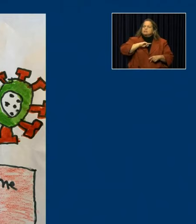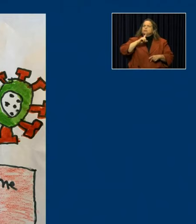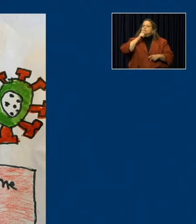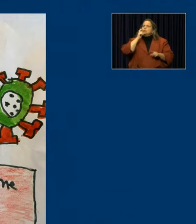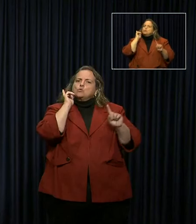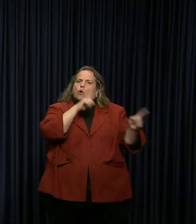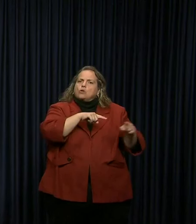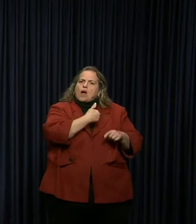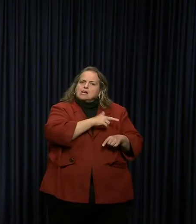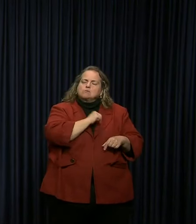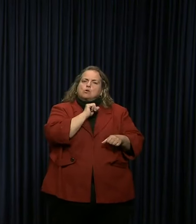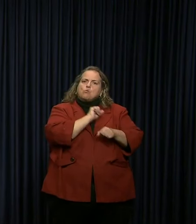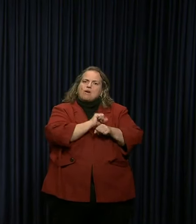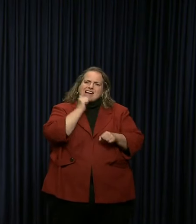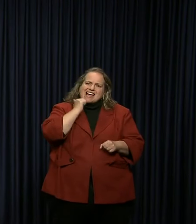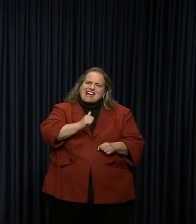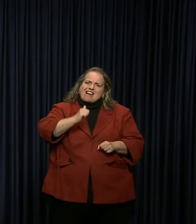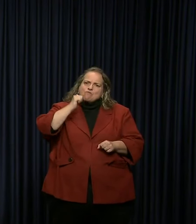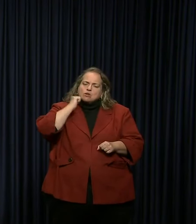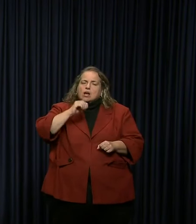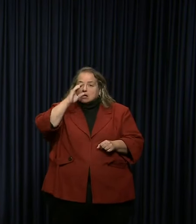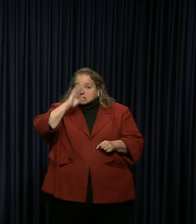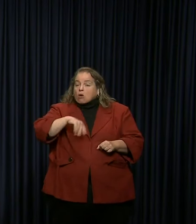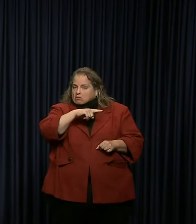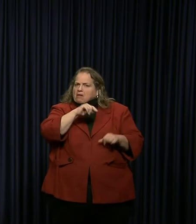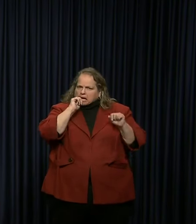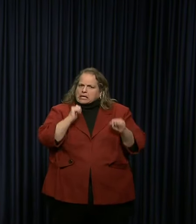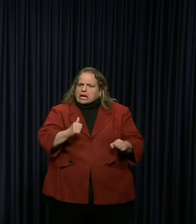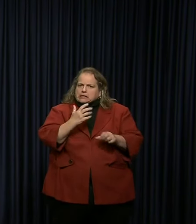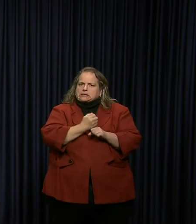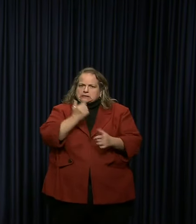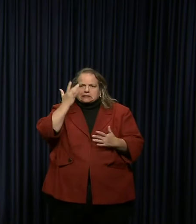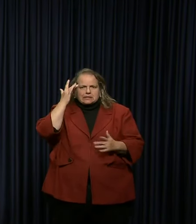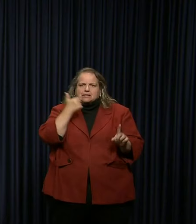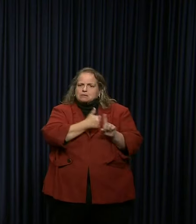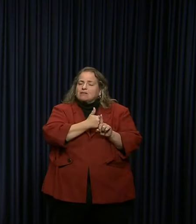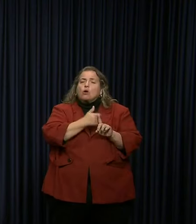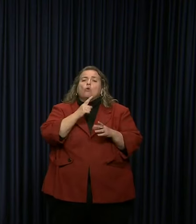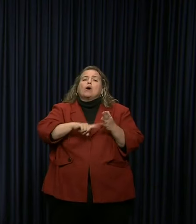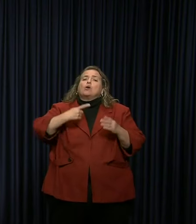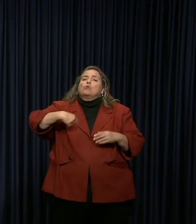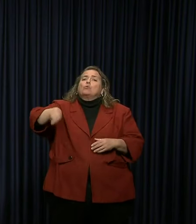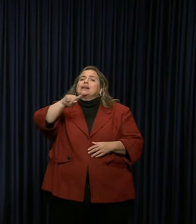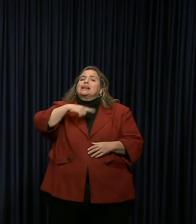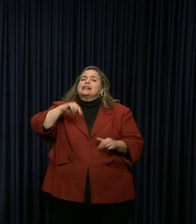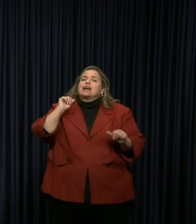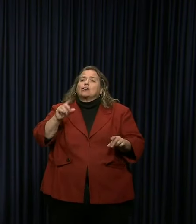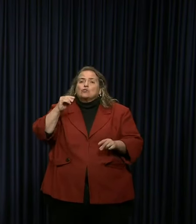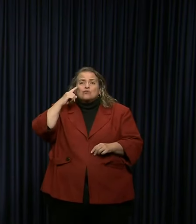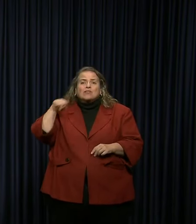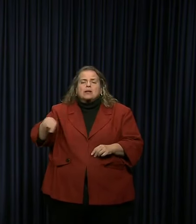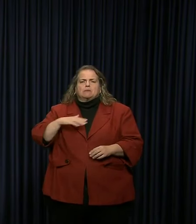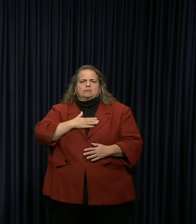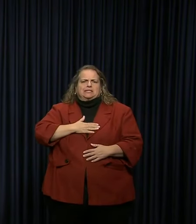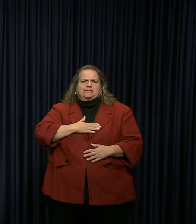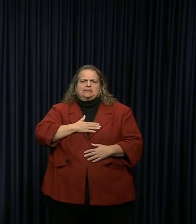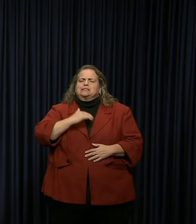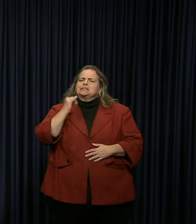single day, knowing that they could come down with this virus. The very least we can do for them is to stay at home. So let's do